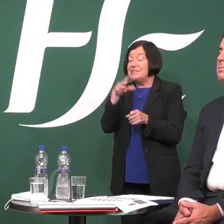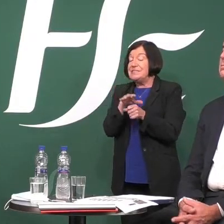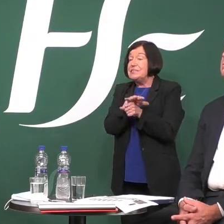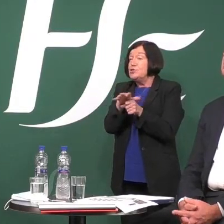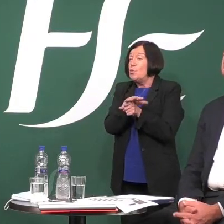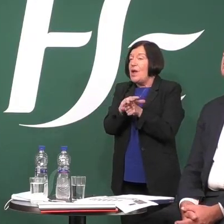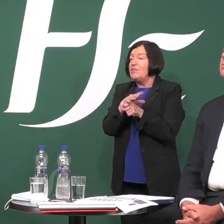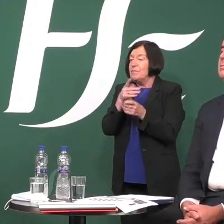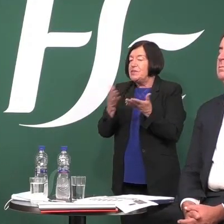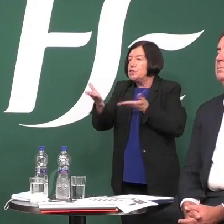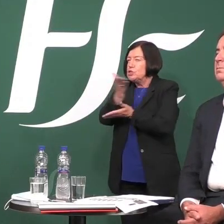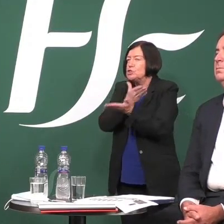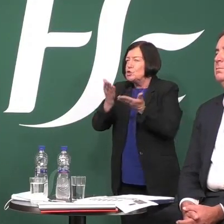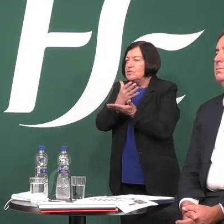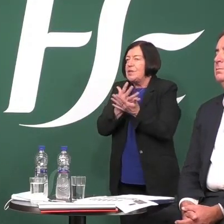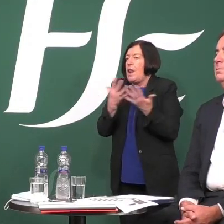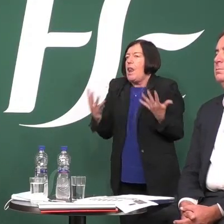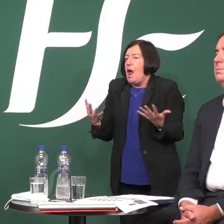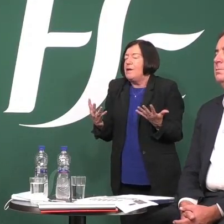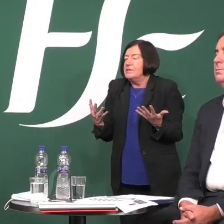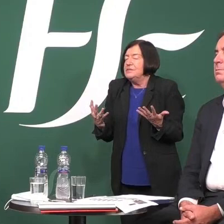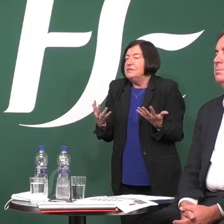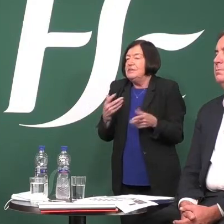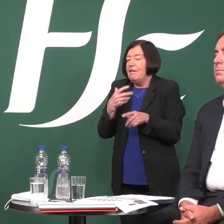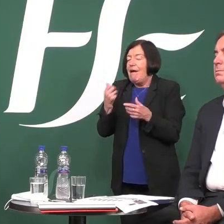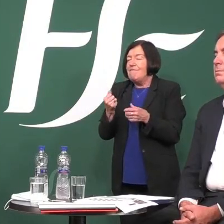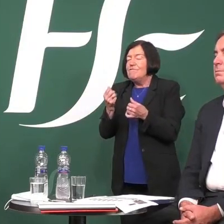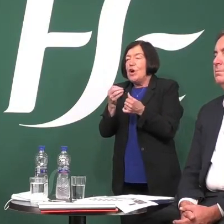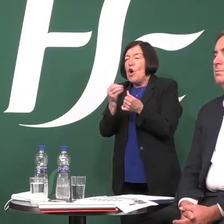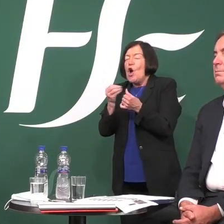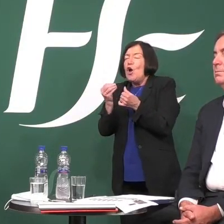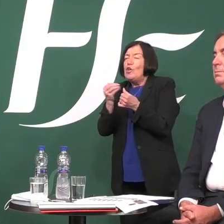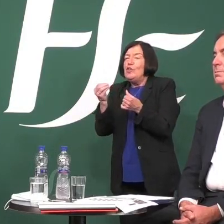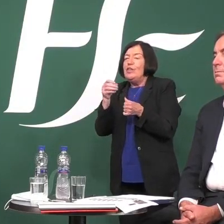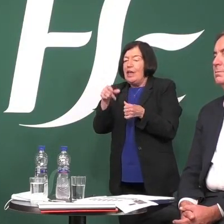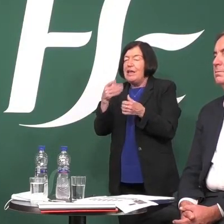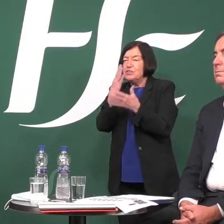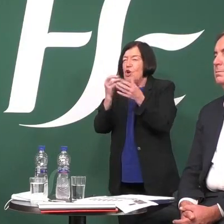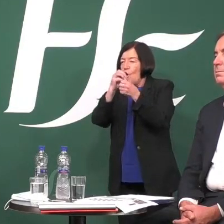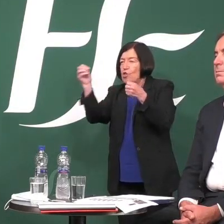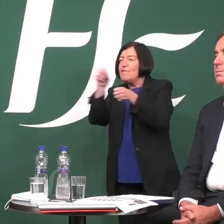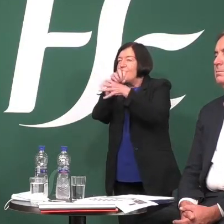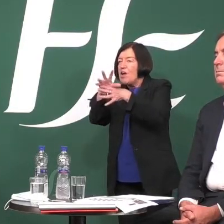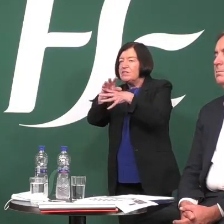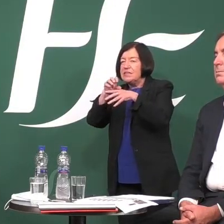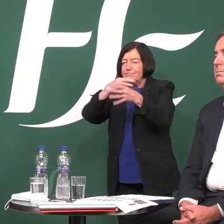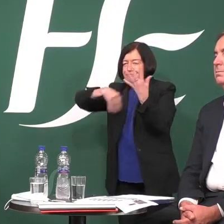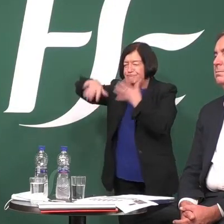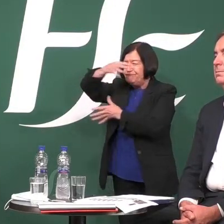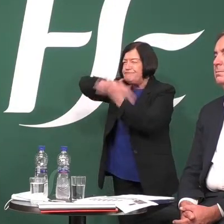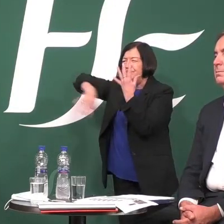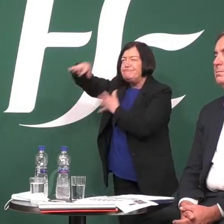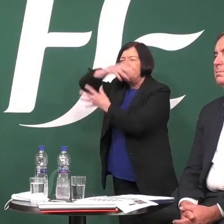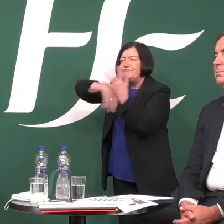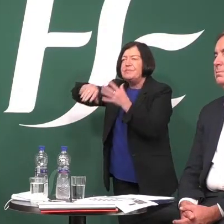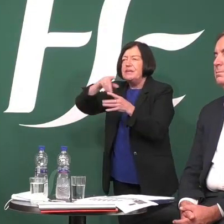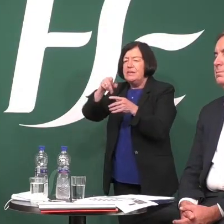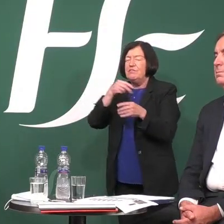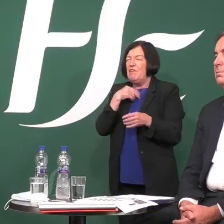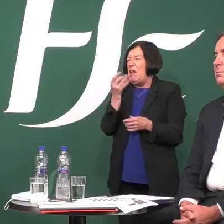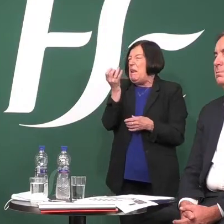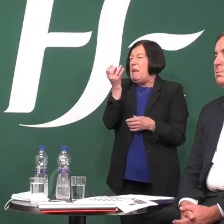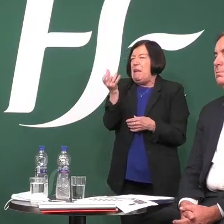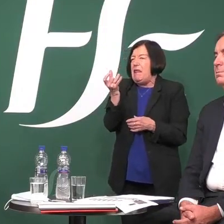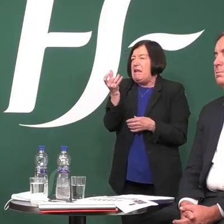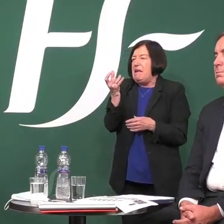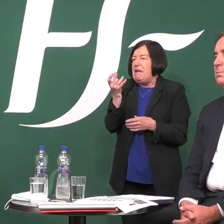is being discussed a lot is that there are certain viruses that circulate and do relatively little harm.